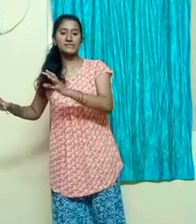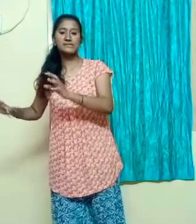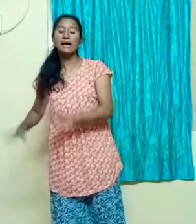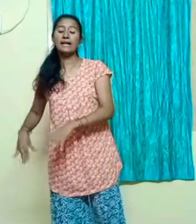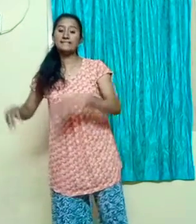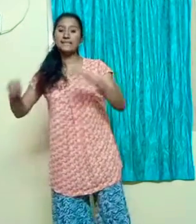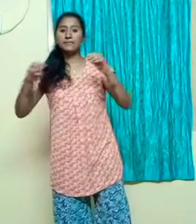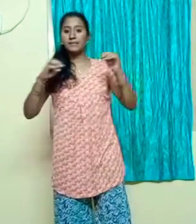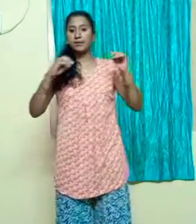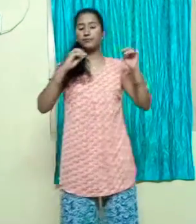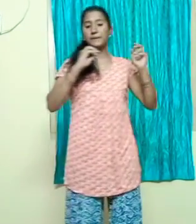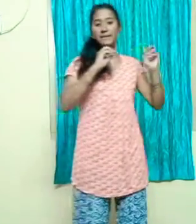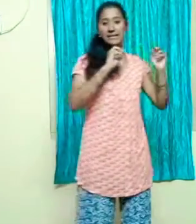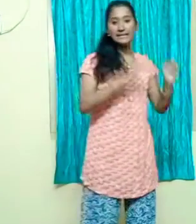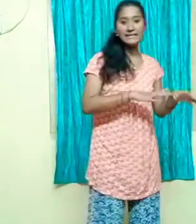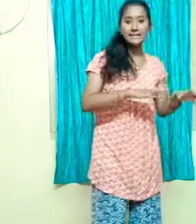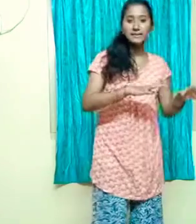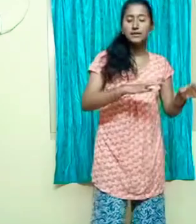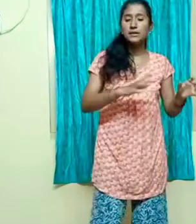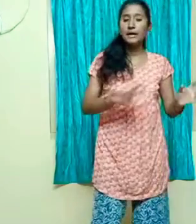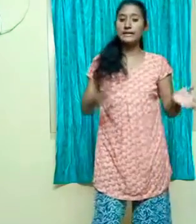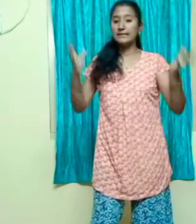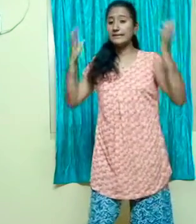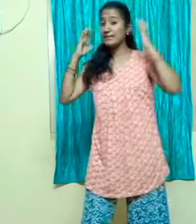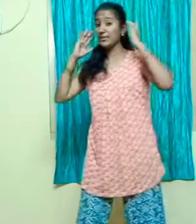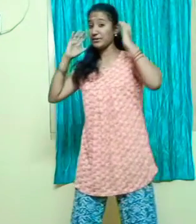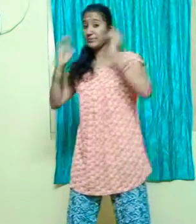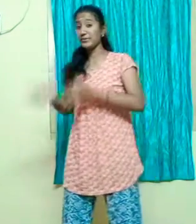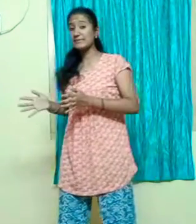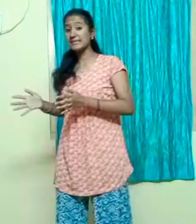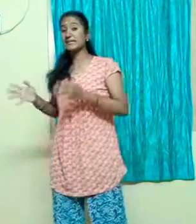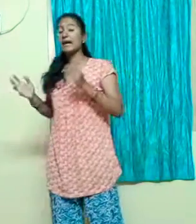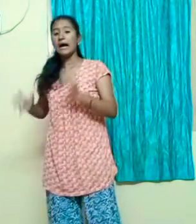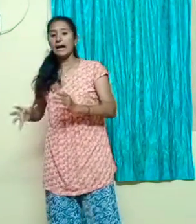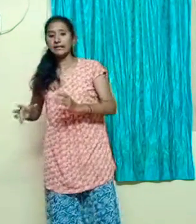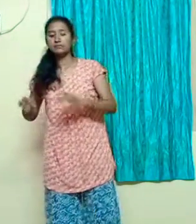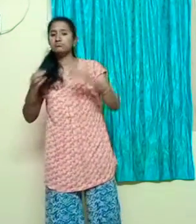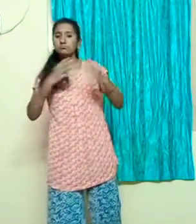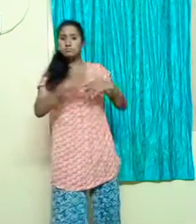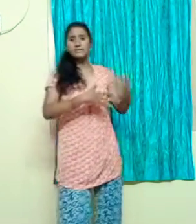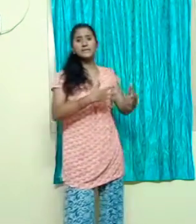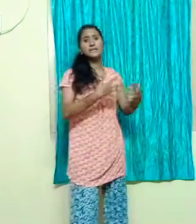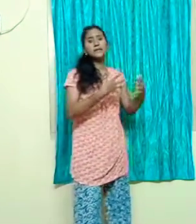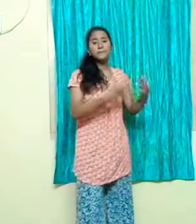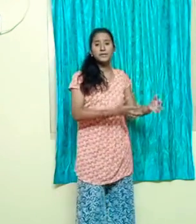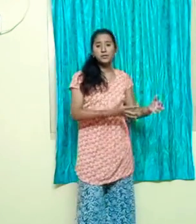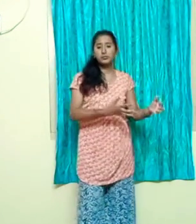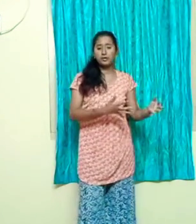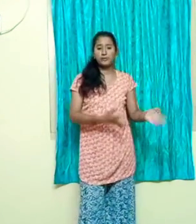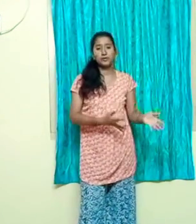calculations at the same time of preparing a letter and listening to your music and giving a printout of a